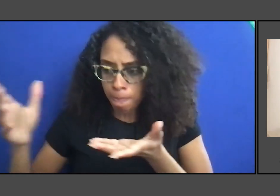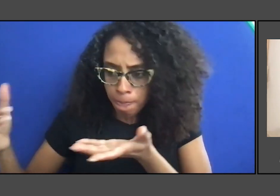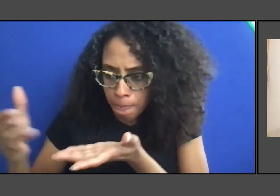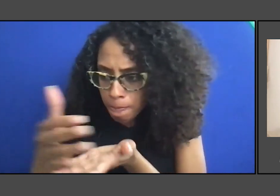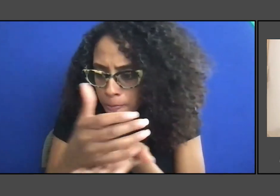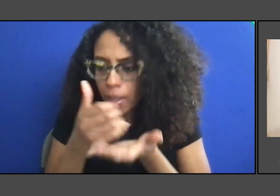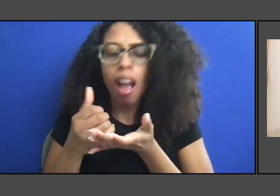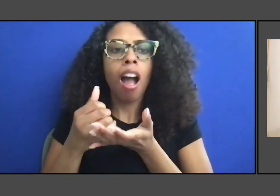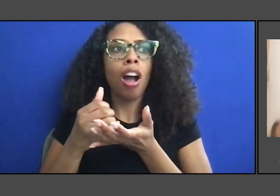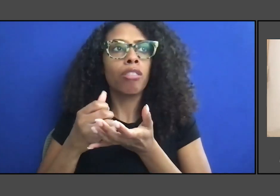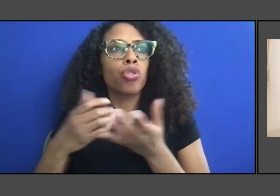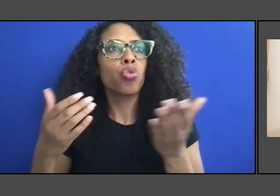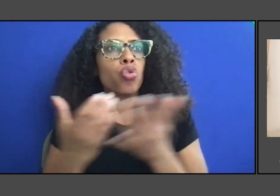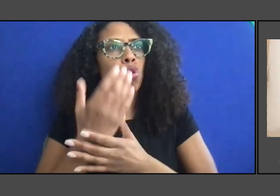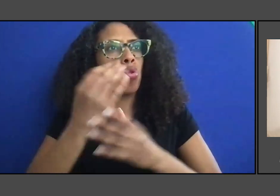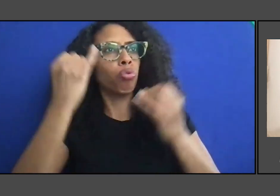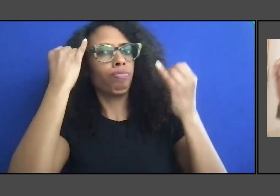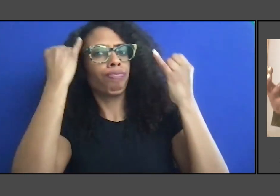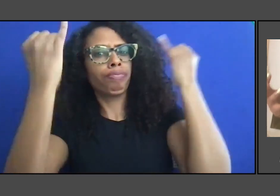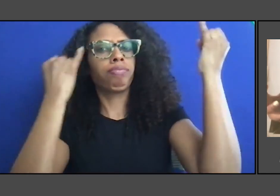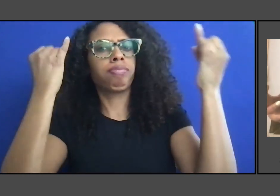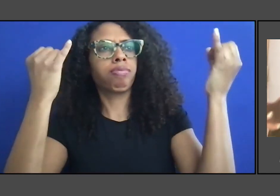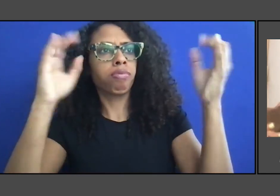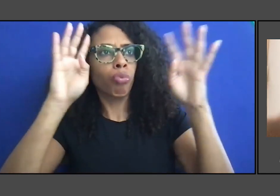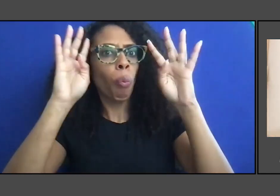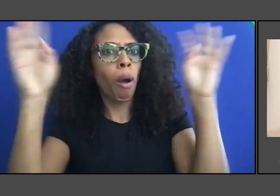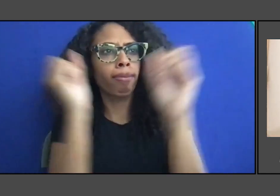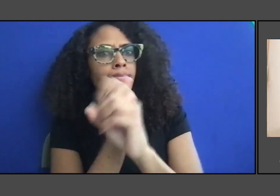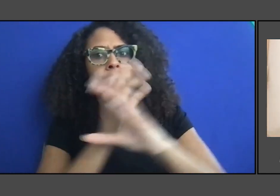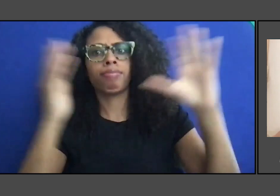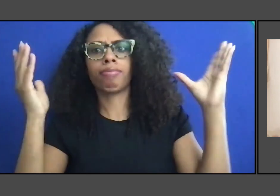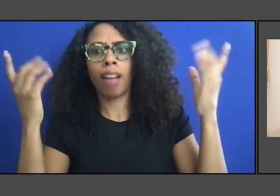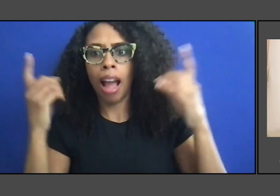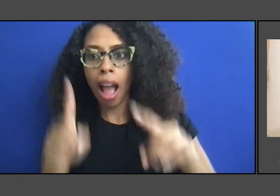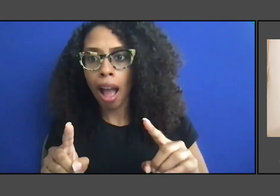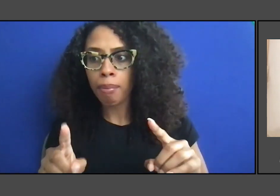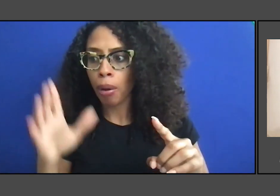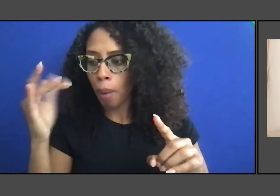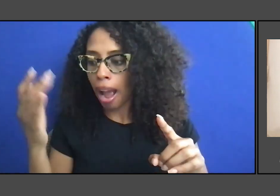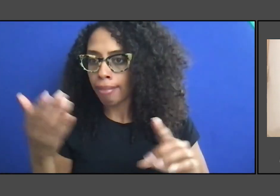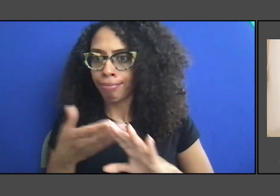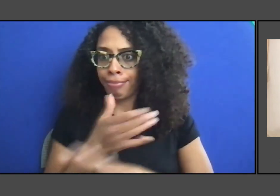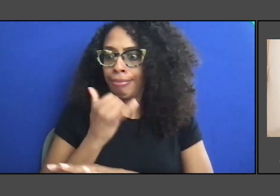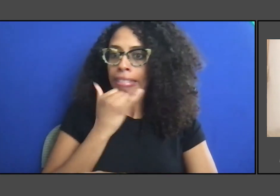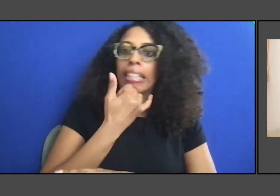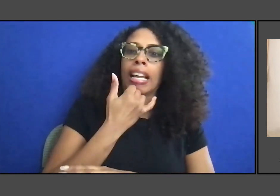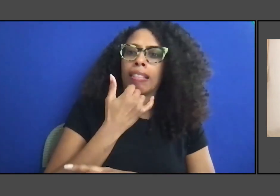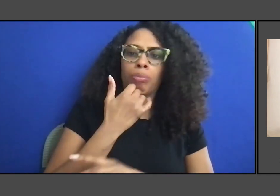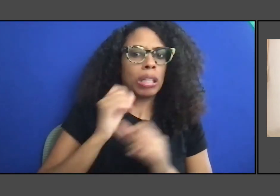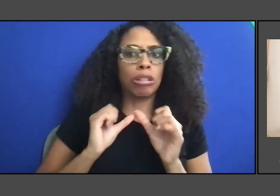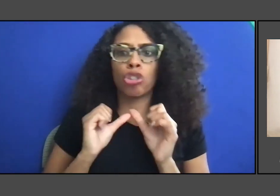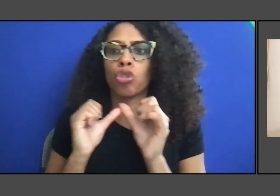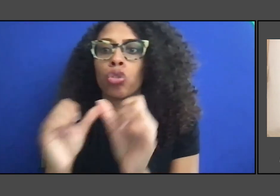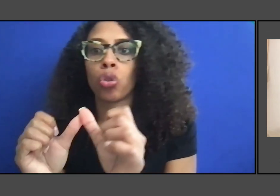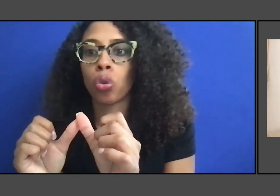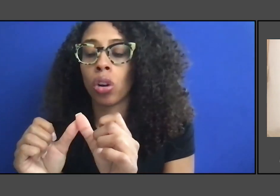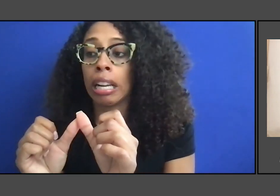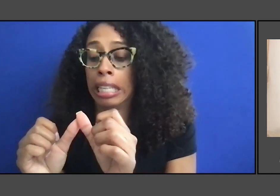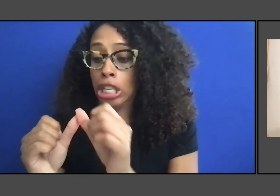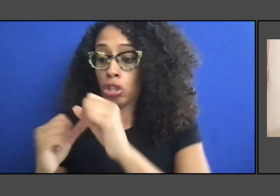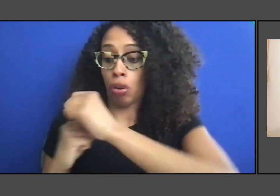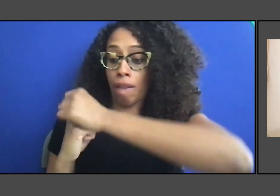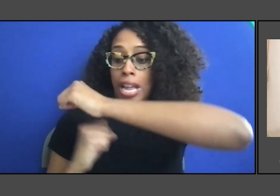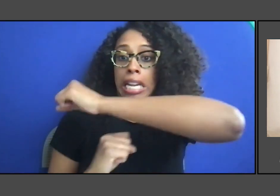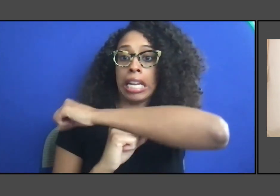to stand on the past and to create a future where it seems like there is none,